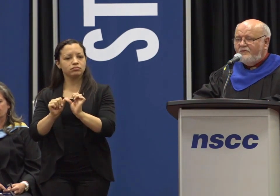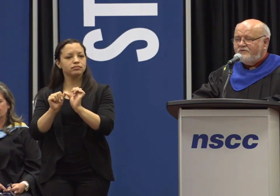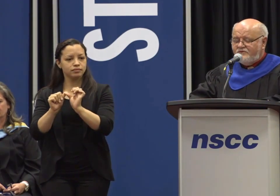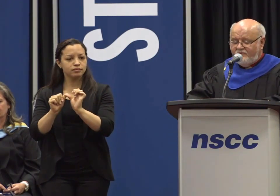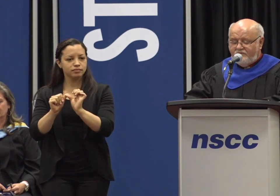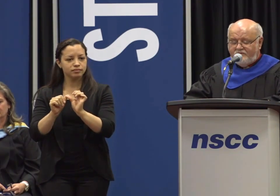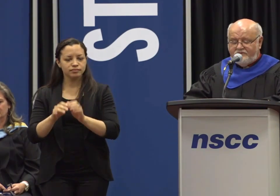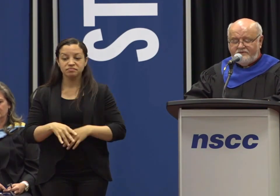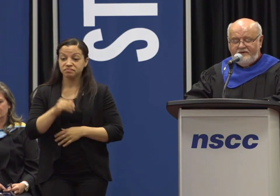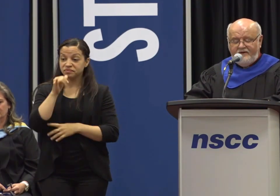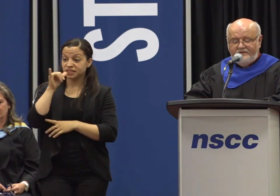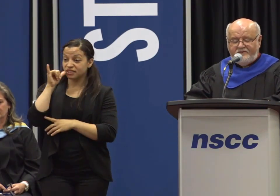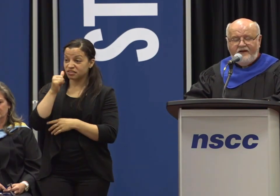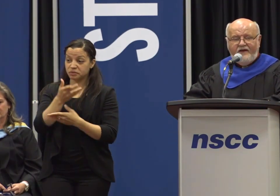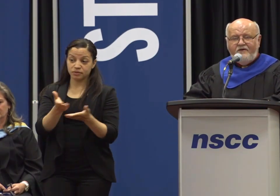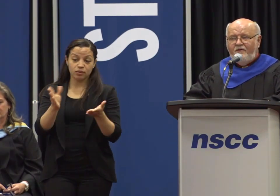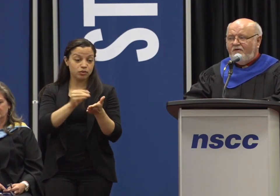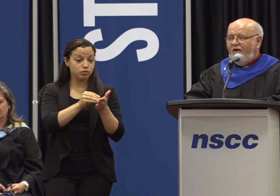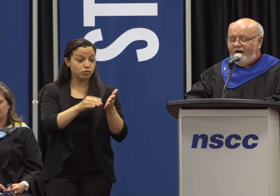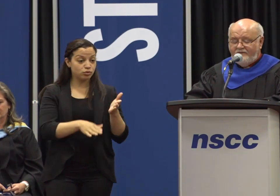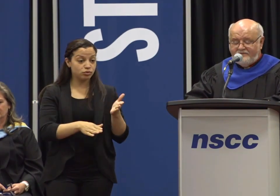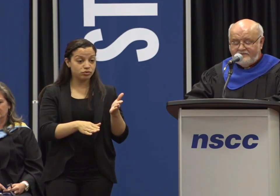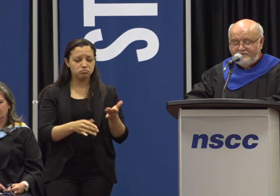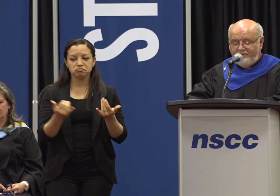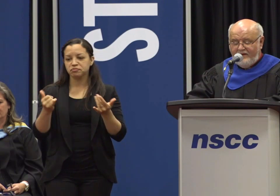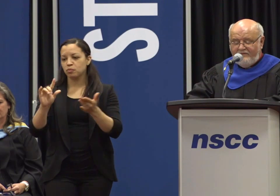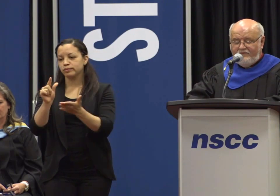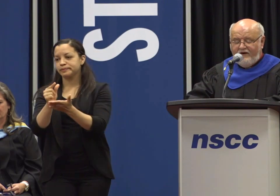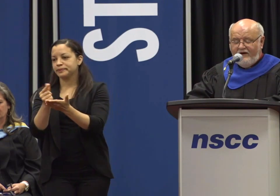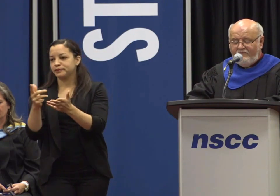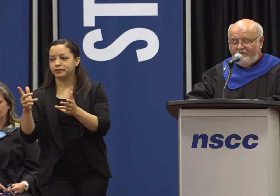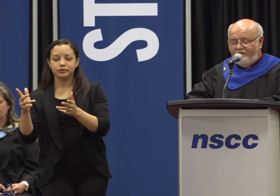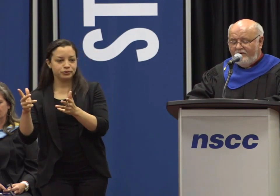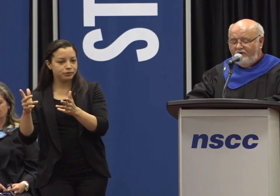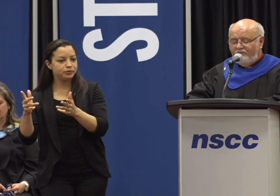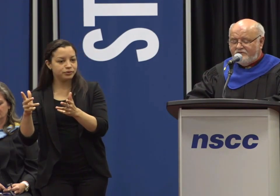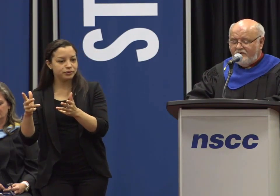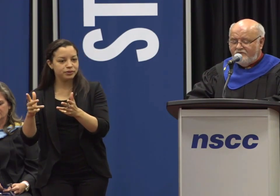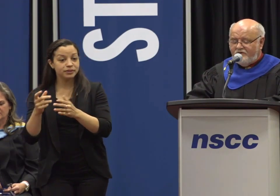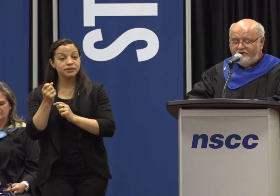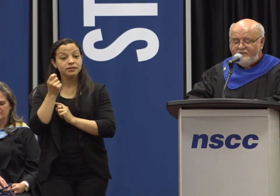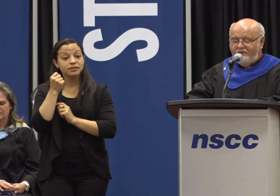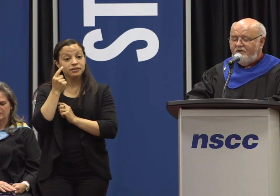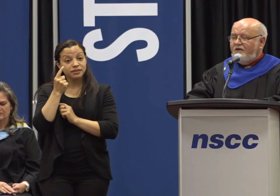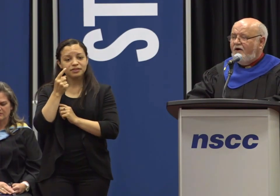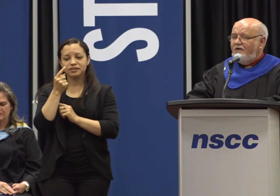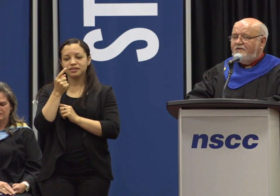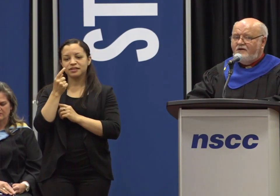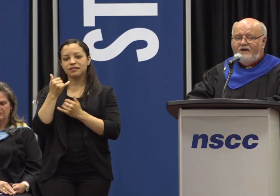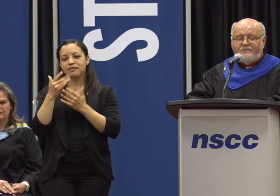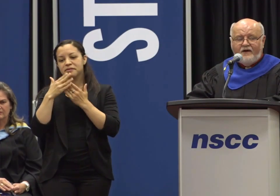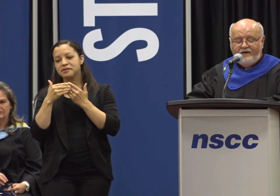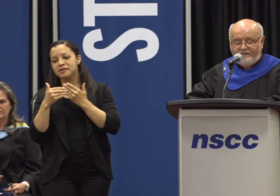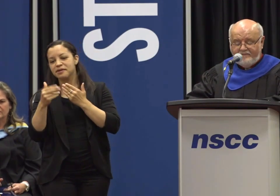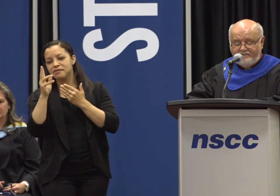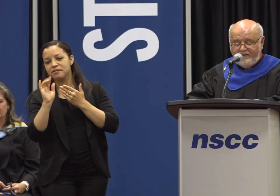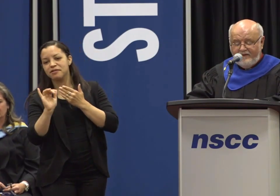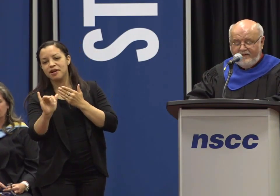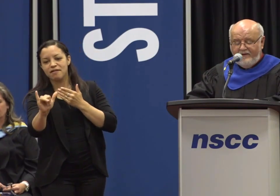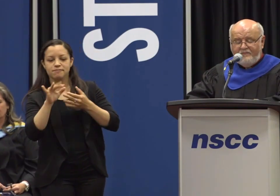Yesterday you were students, today you are grads. Forever you are Nova Scotia Community College